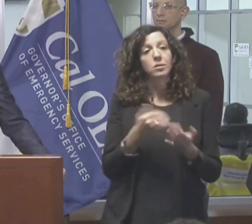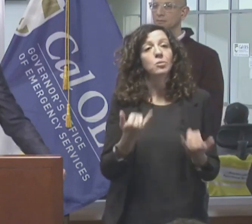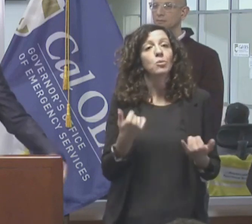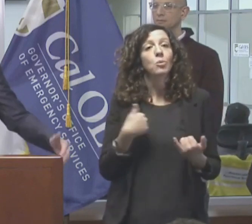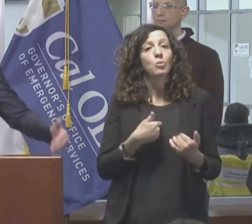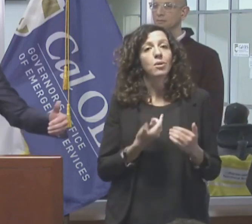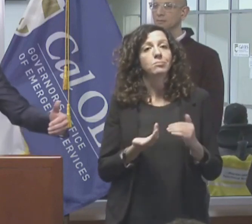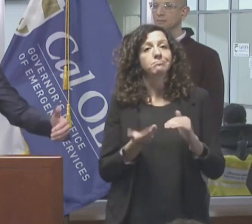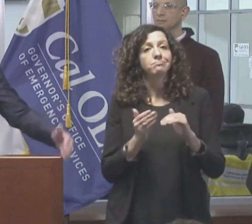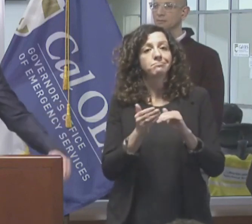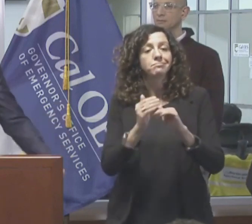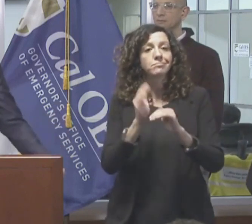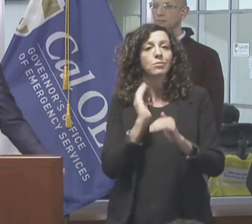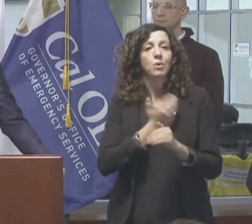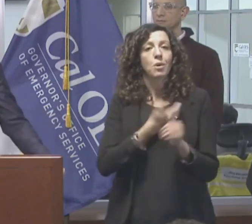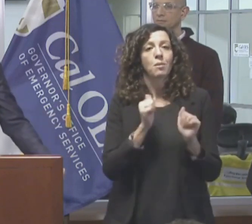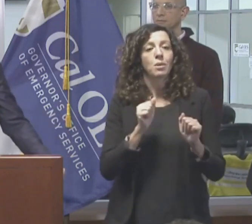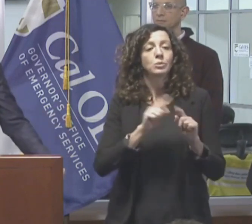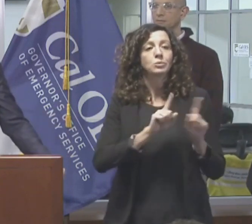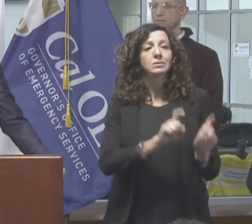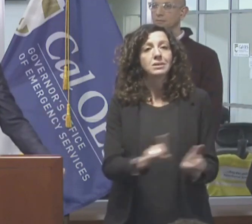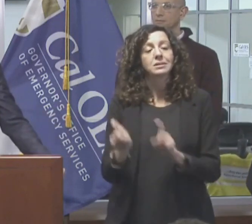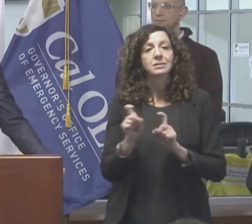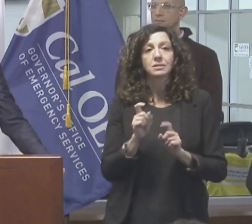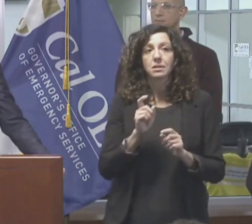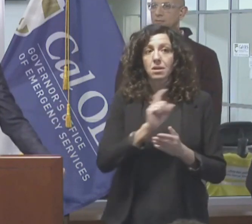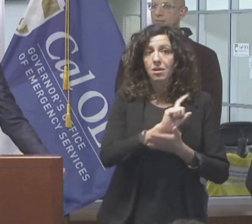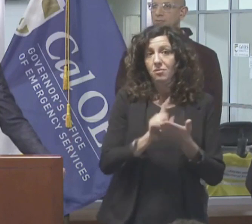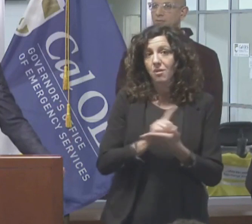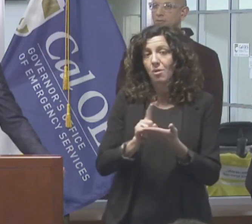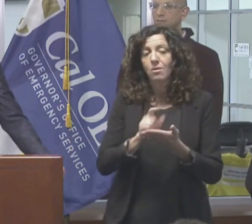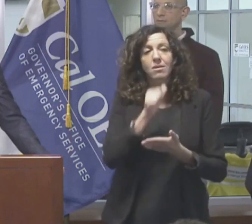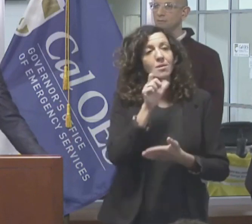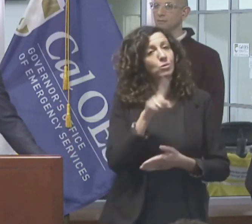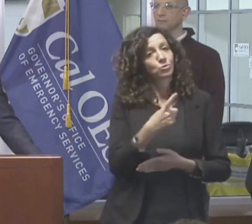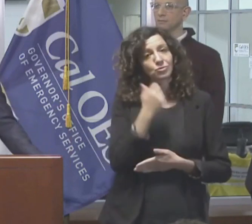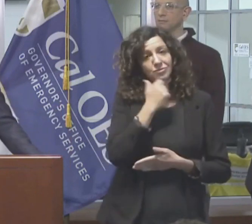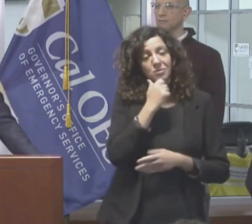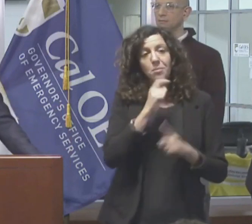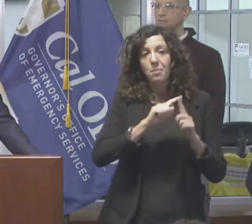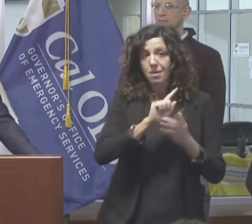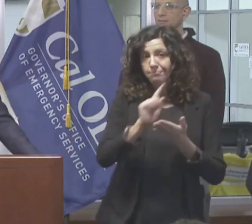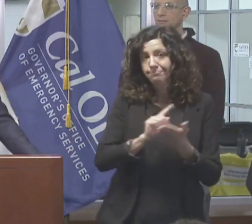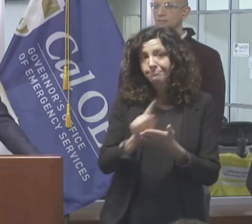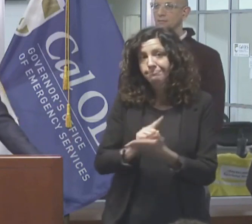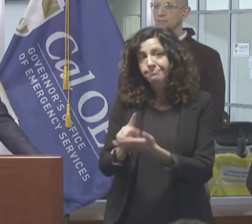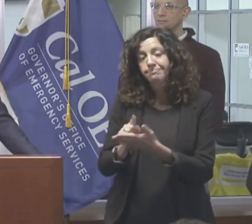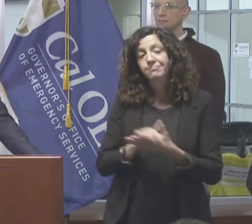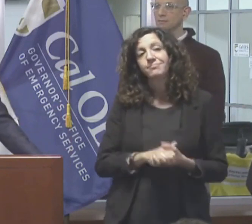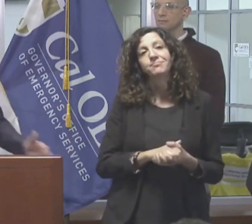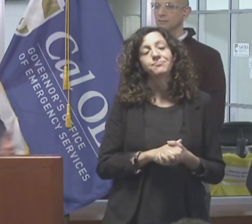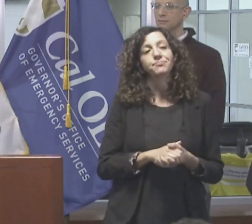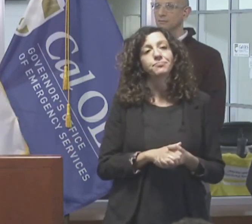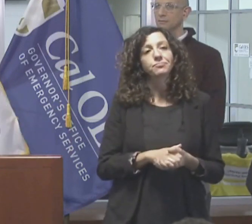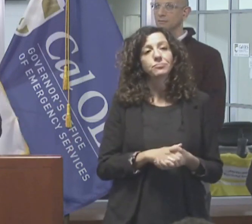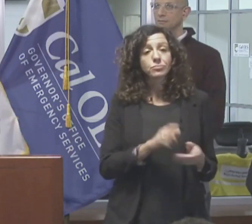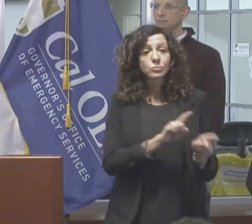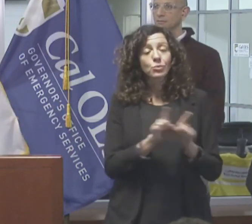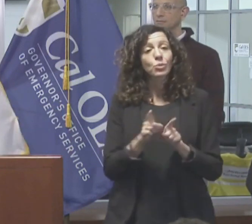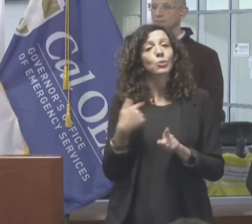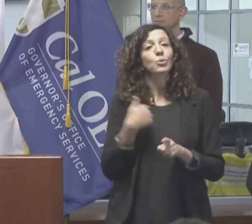capacity on an hourly basis, not just a daily basis. Accordingly, we have advanced a